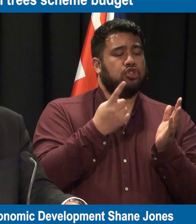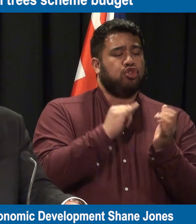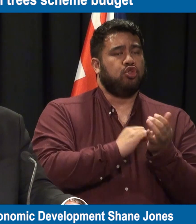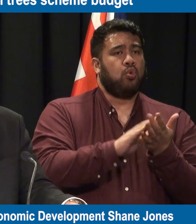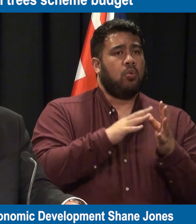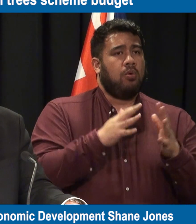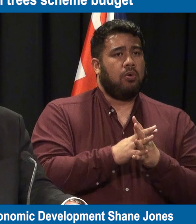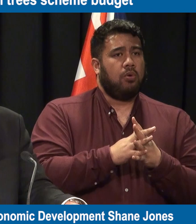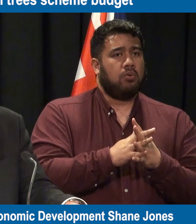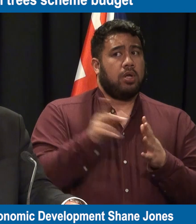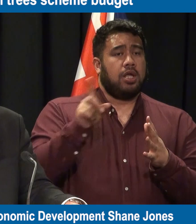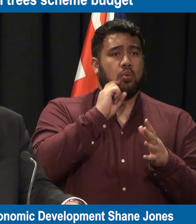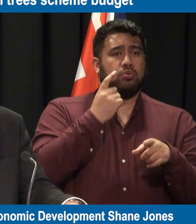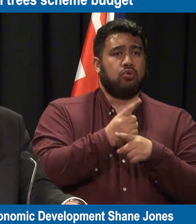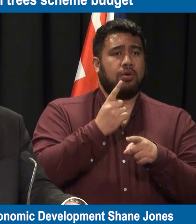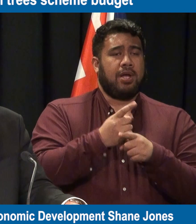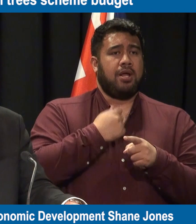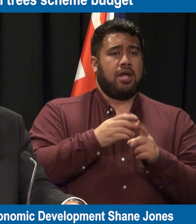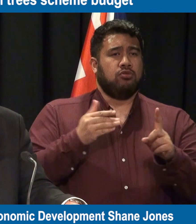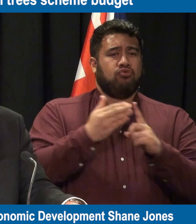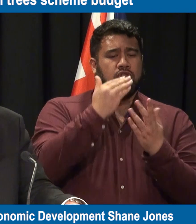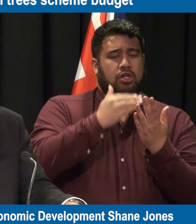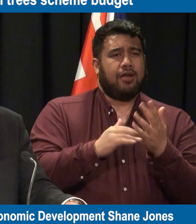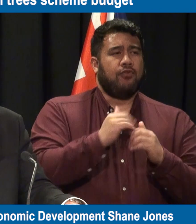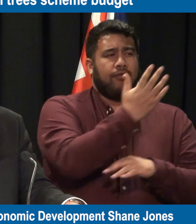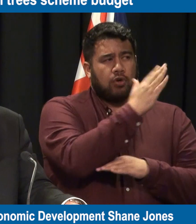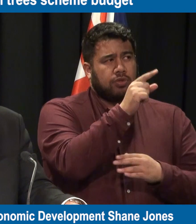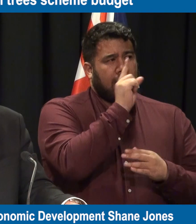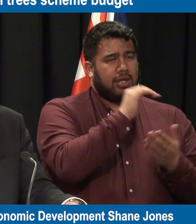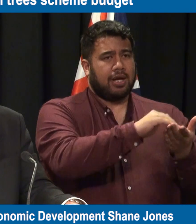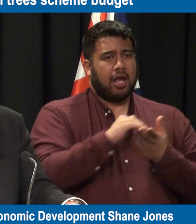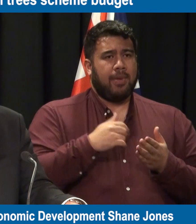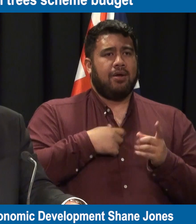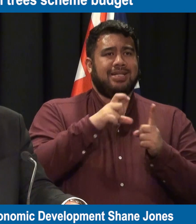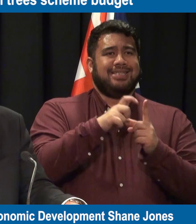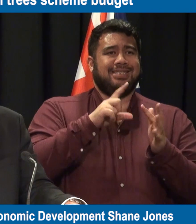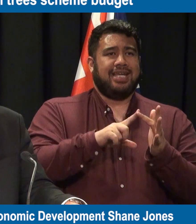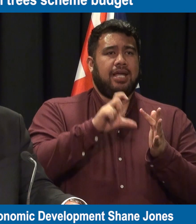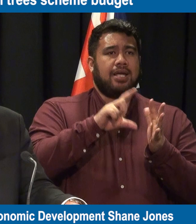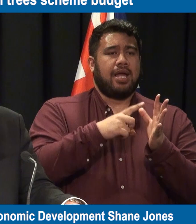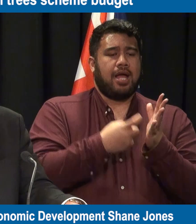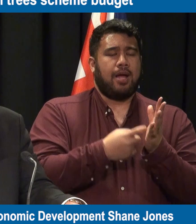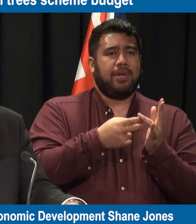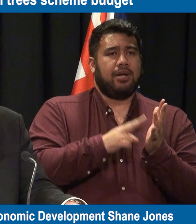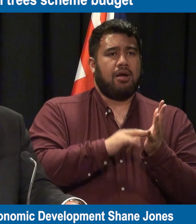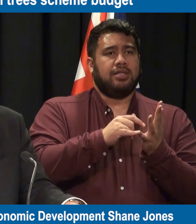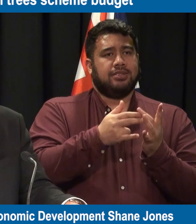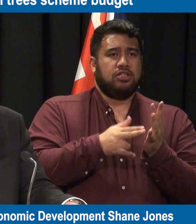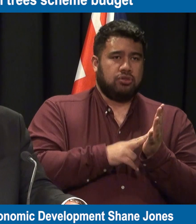his decarbonisation strategy and what forestry might do in that regard. We have the changes in the